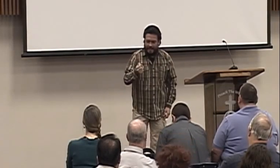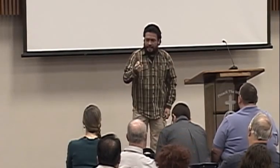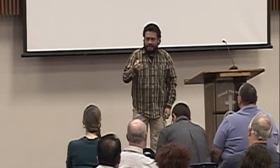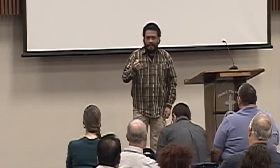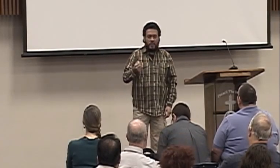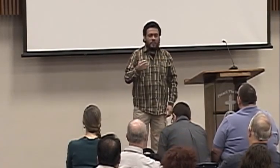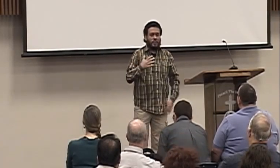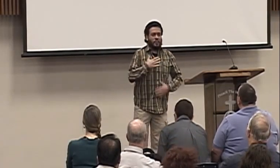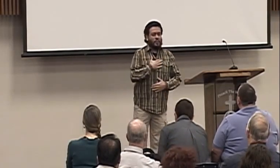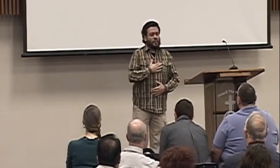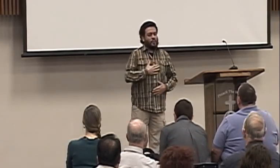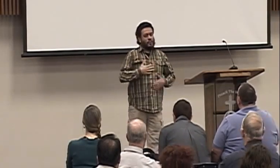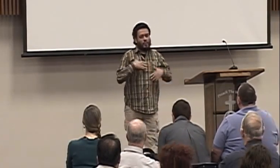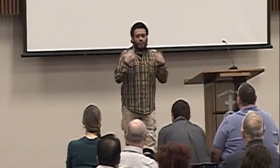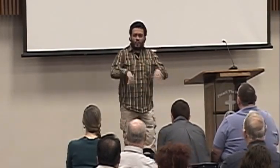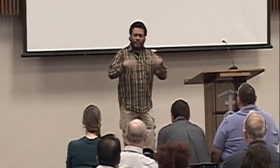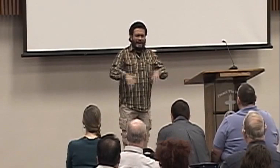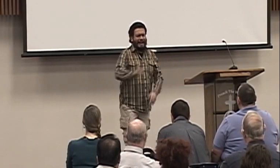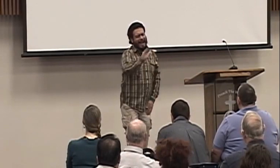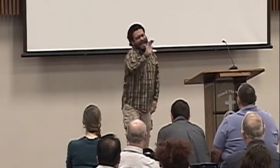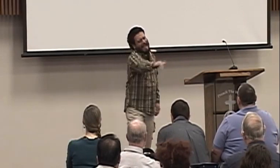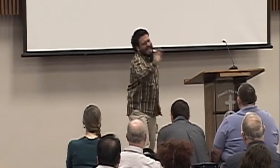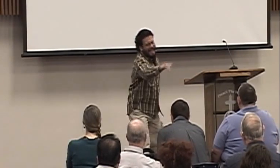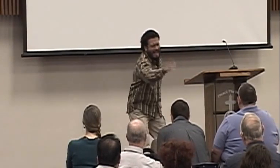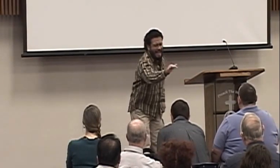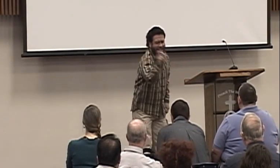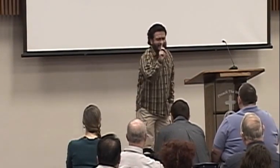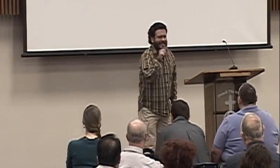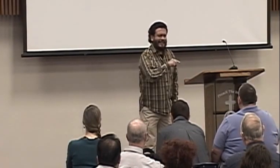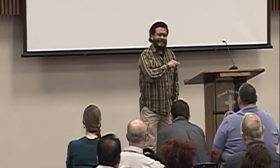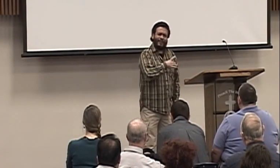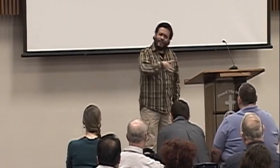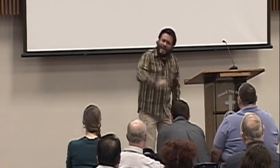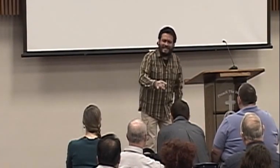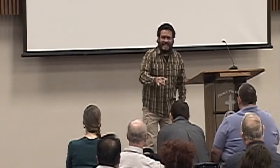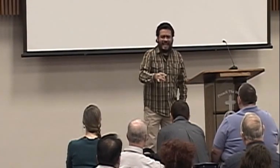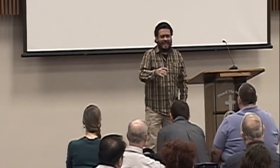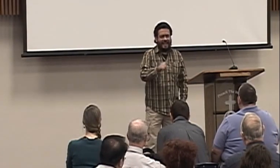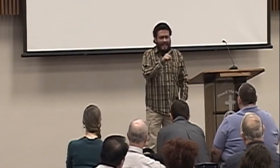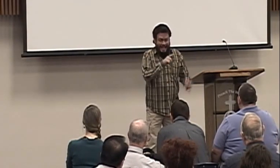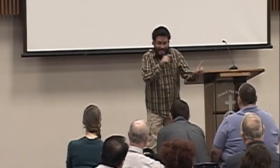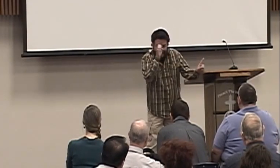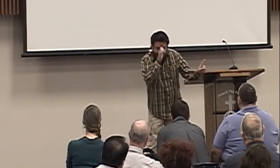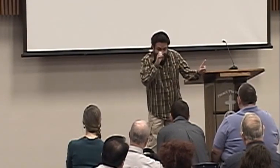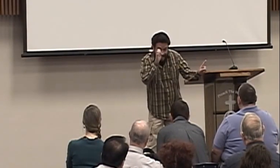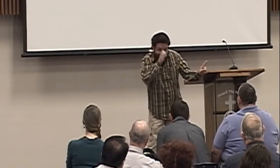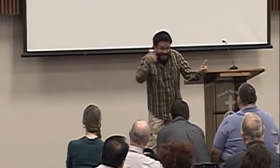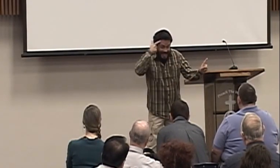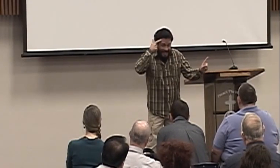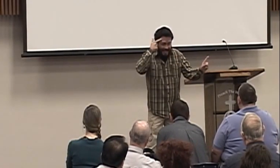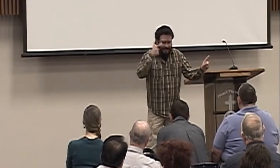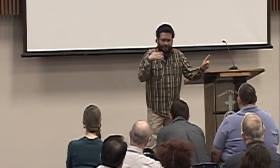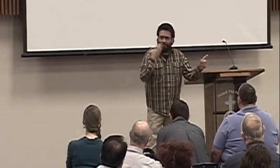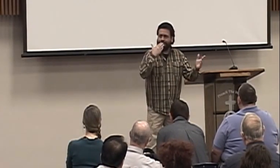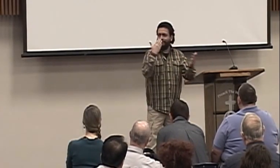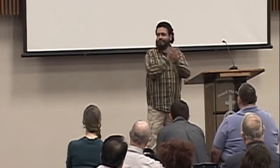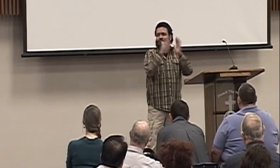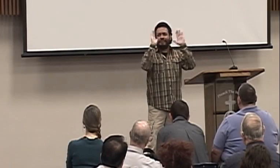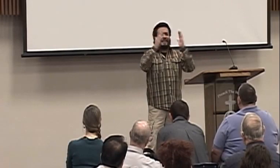And he said, hey, Dennis, we want Enrique. He's really